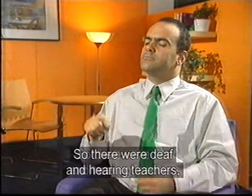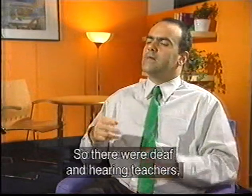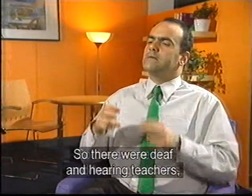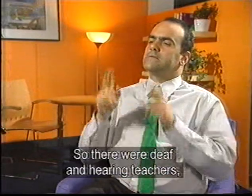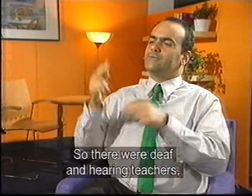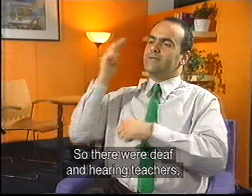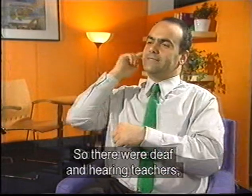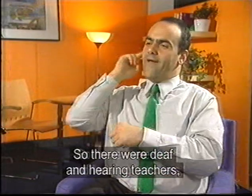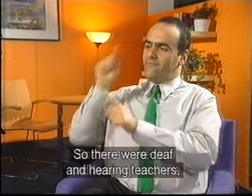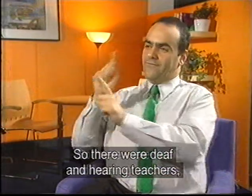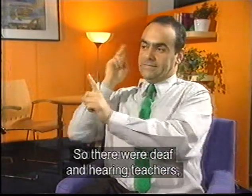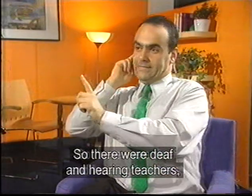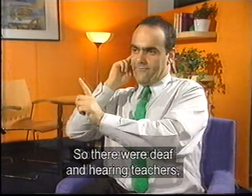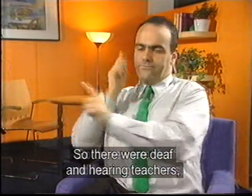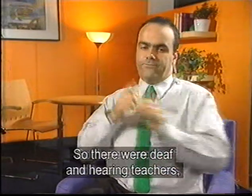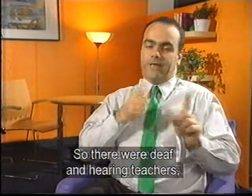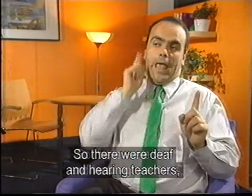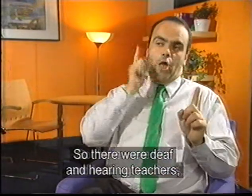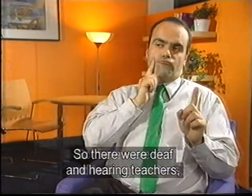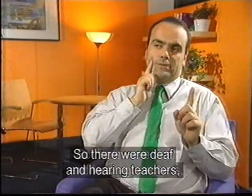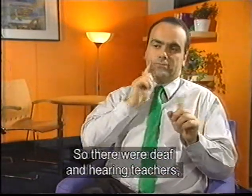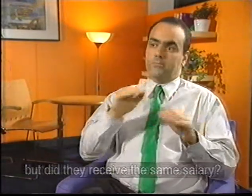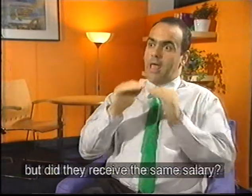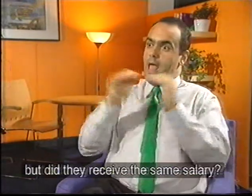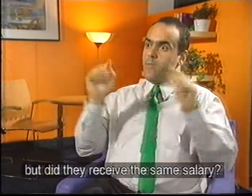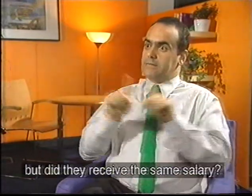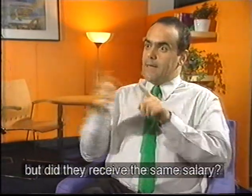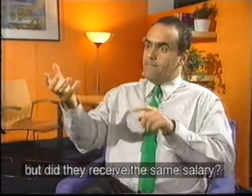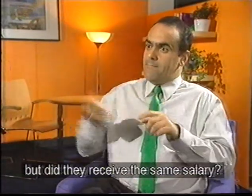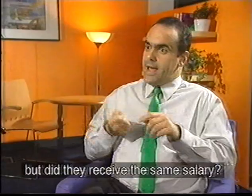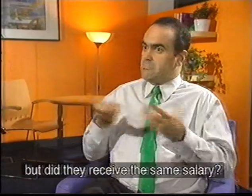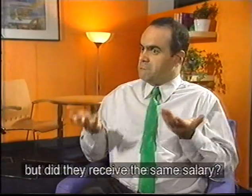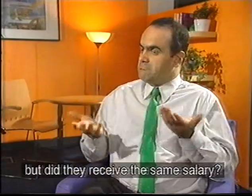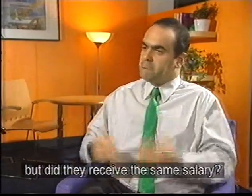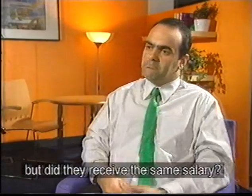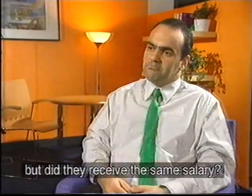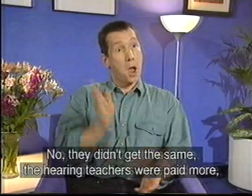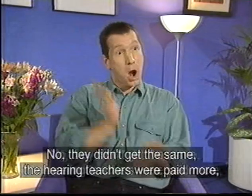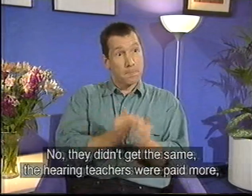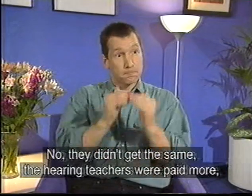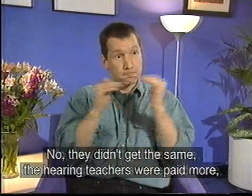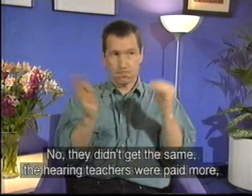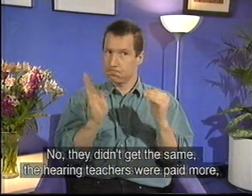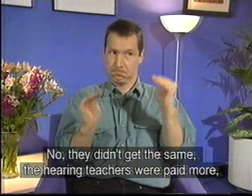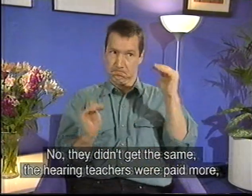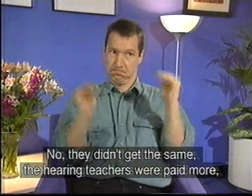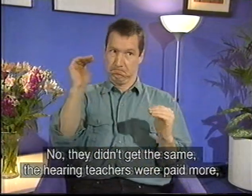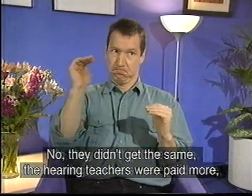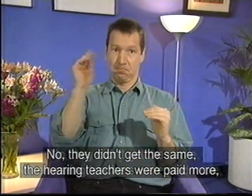So there were deaf and hearing teachers, but would they receive the same salary? No, they didn't get the same.